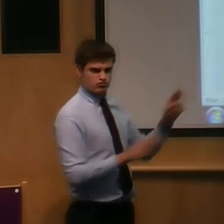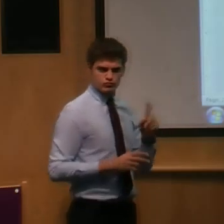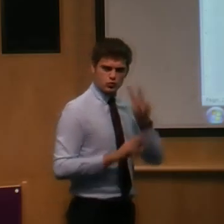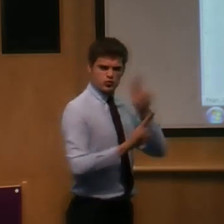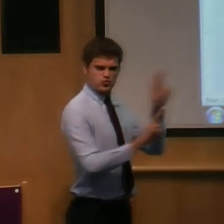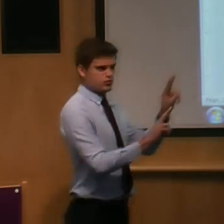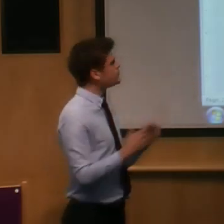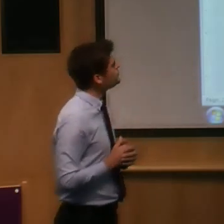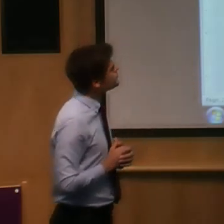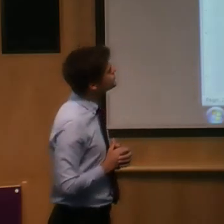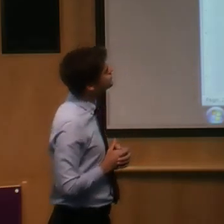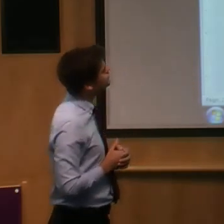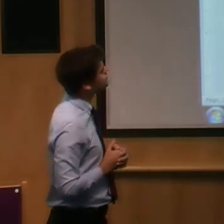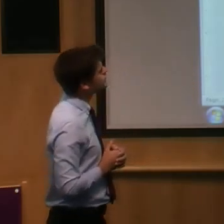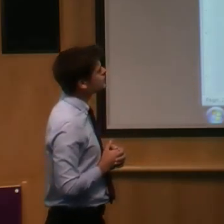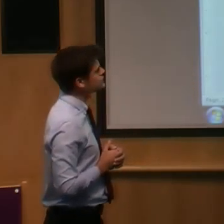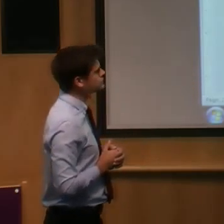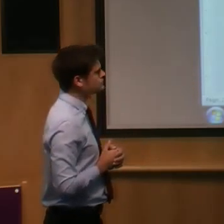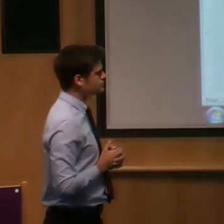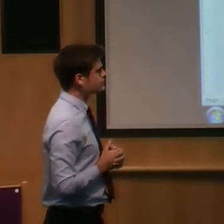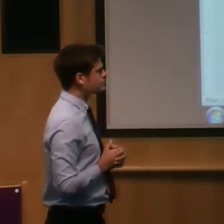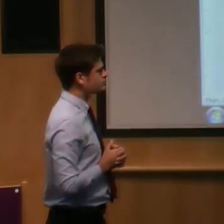I'll just give you a couple of seconds to look at this slide.